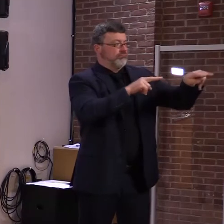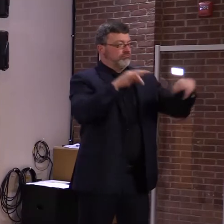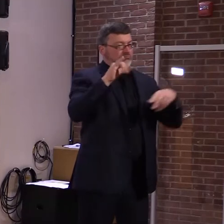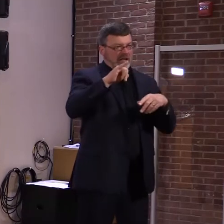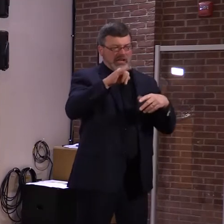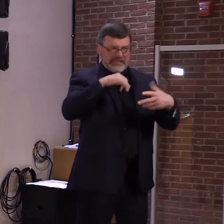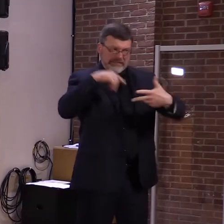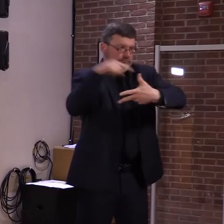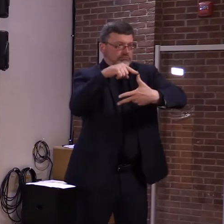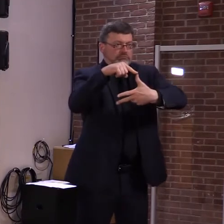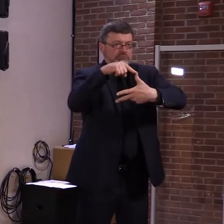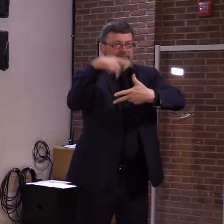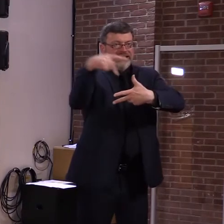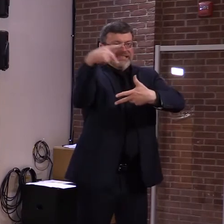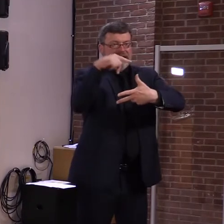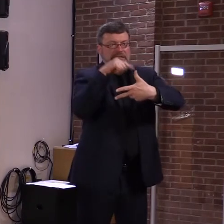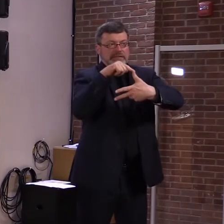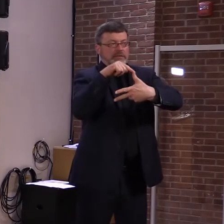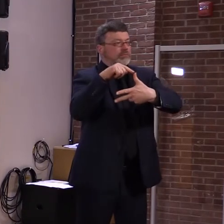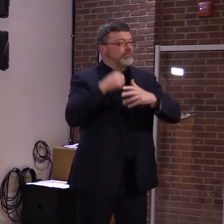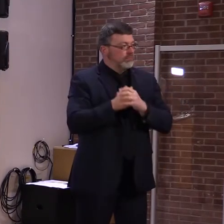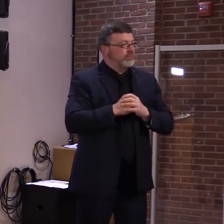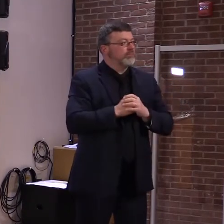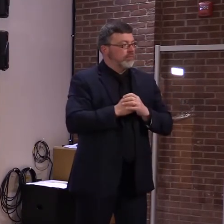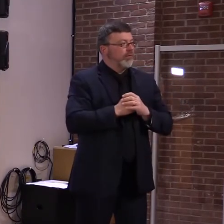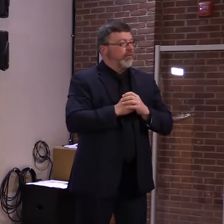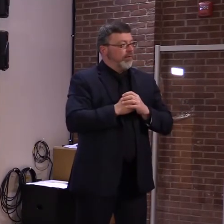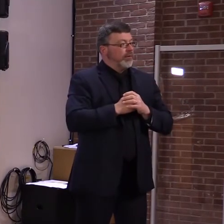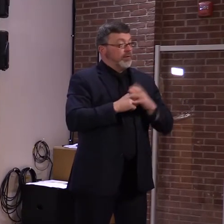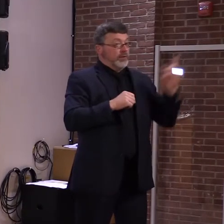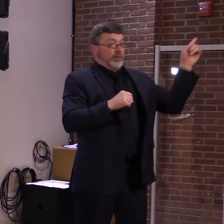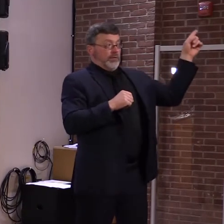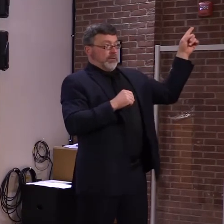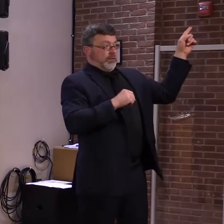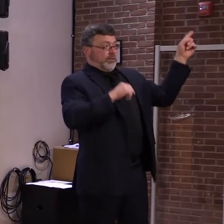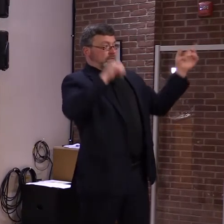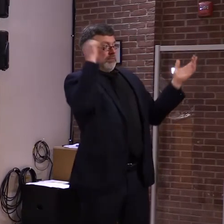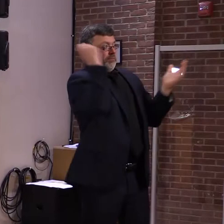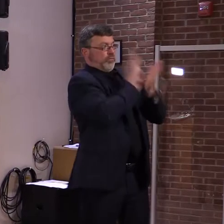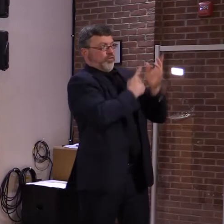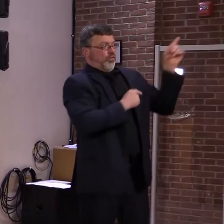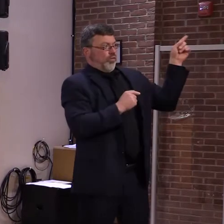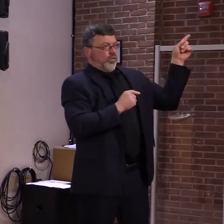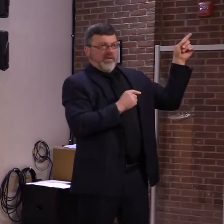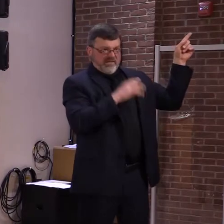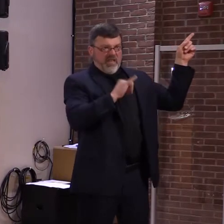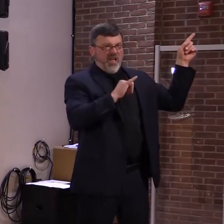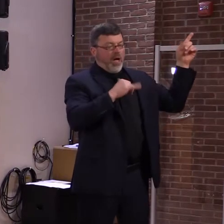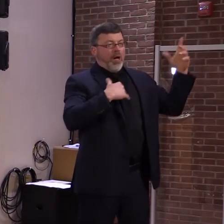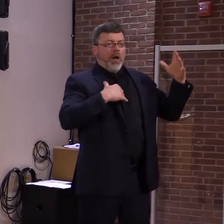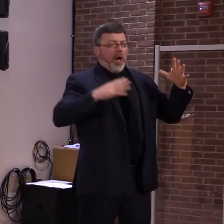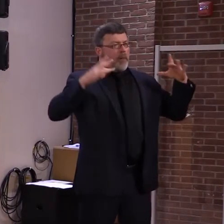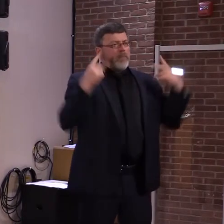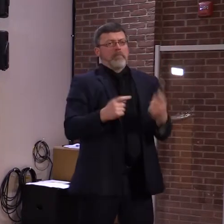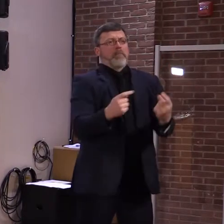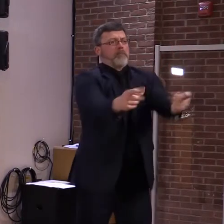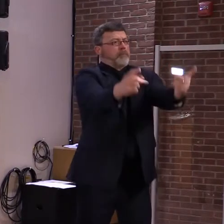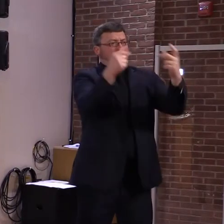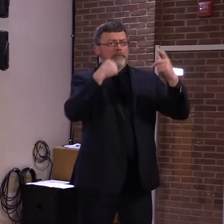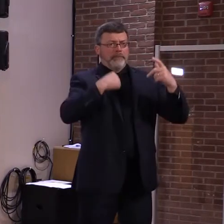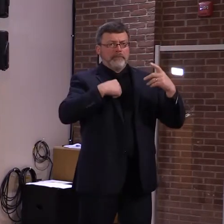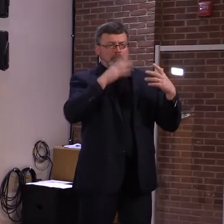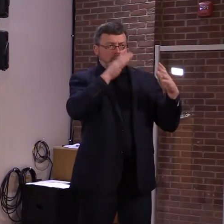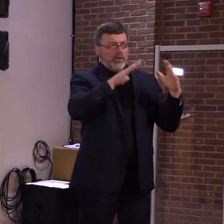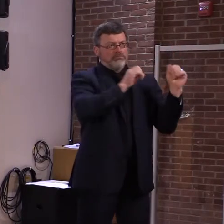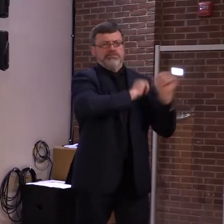Upon approval, we will begin registration for this age group immediately. Families with children in this age